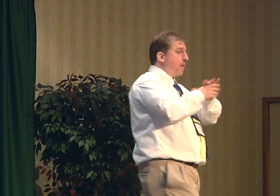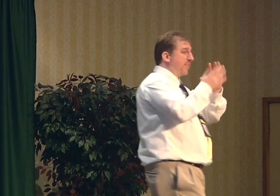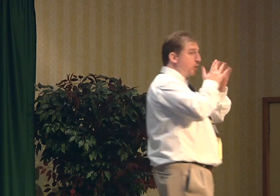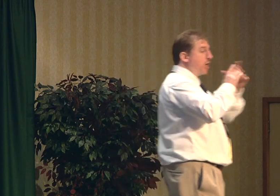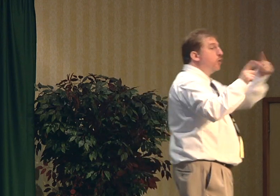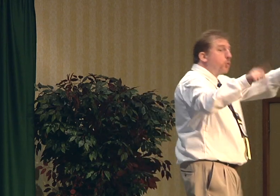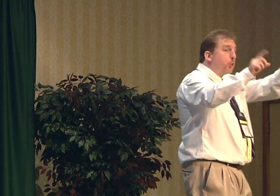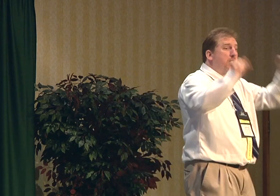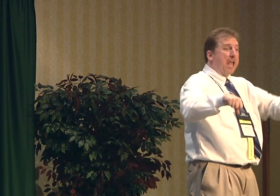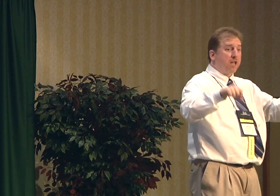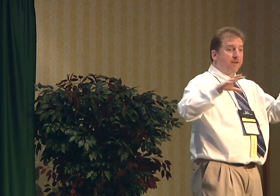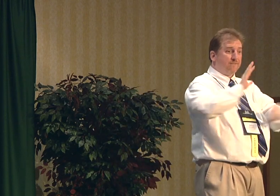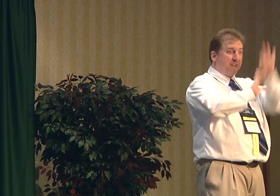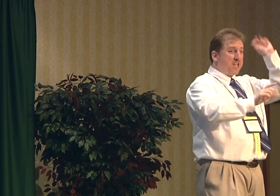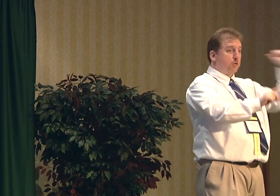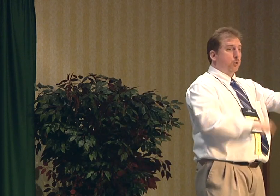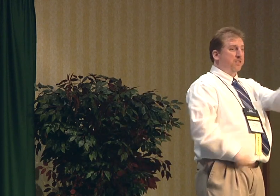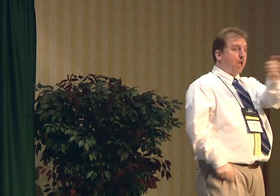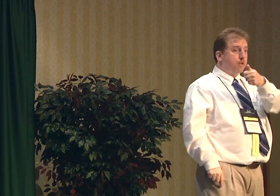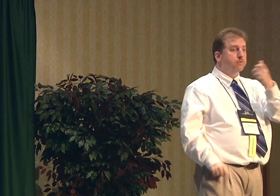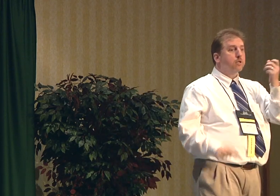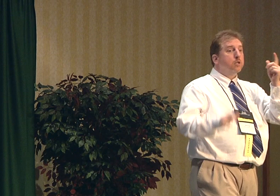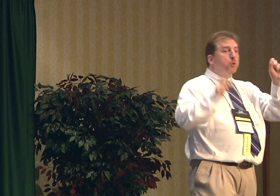there's a lot of research on the internet. You can find it yourselves.